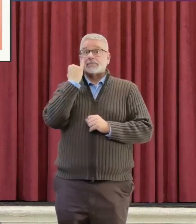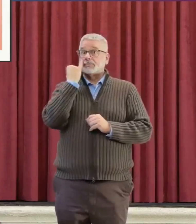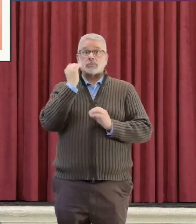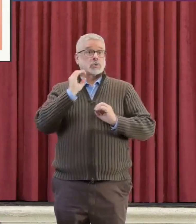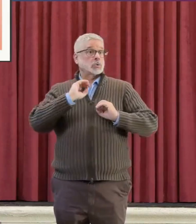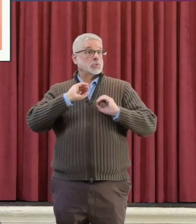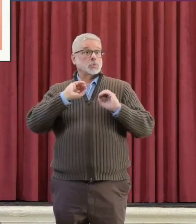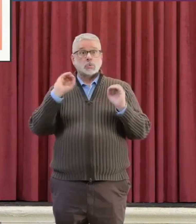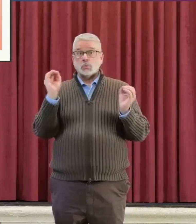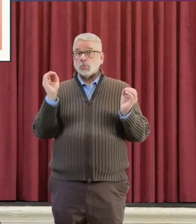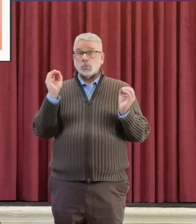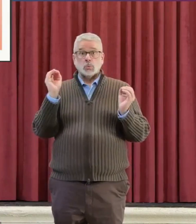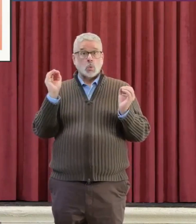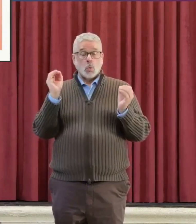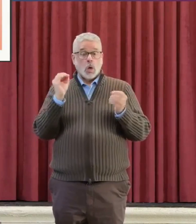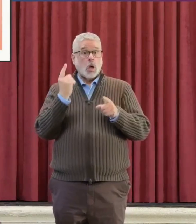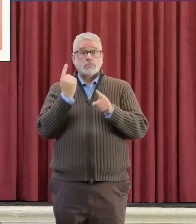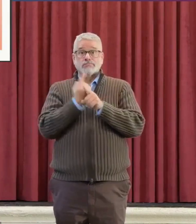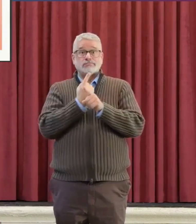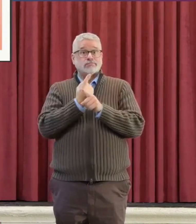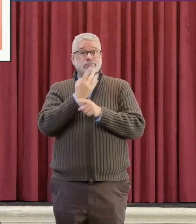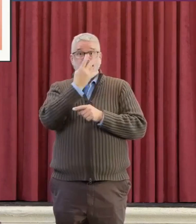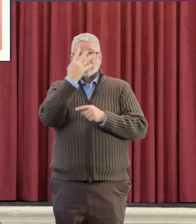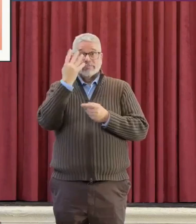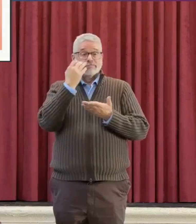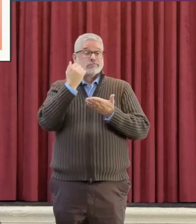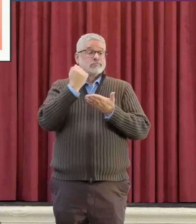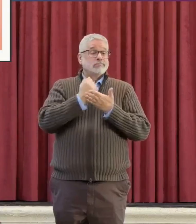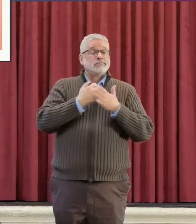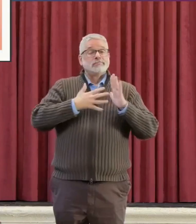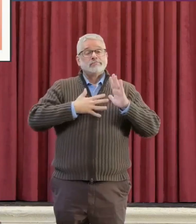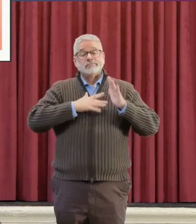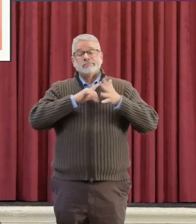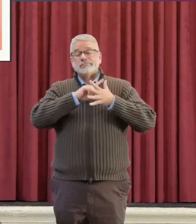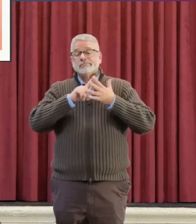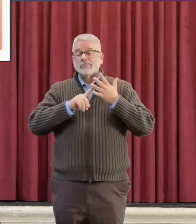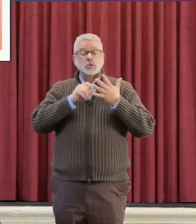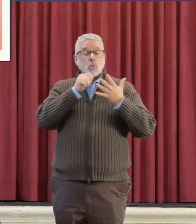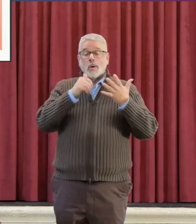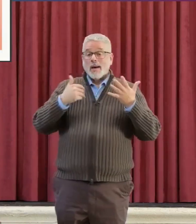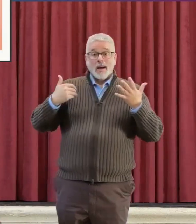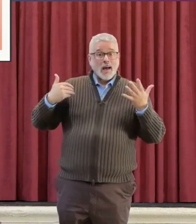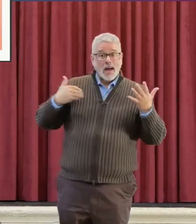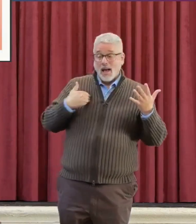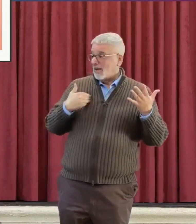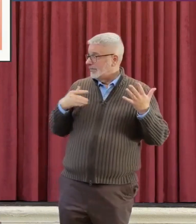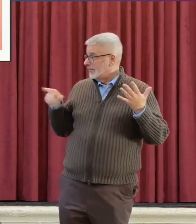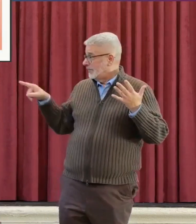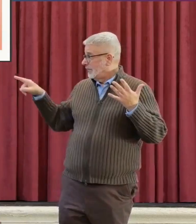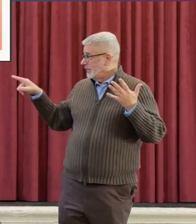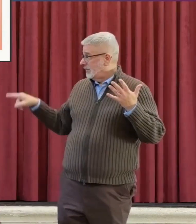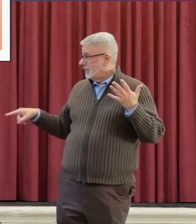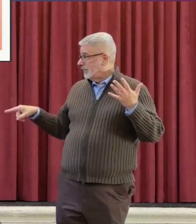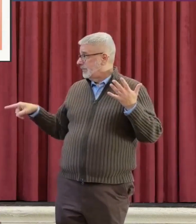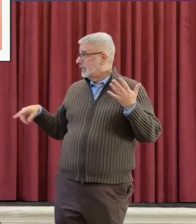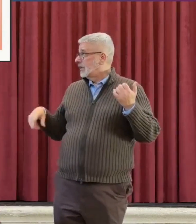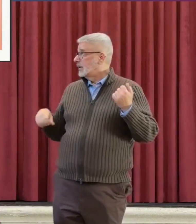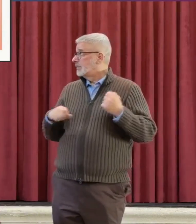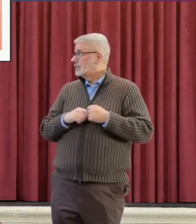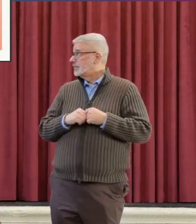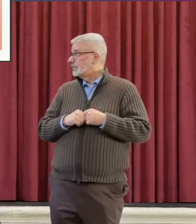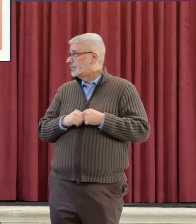have satisfactory immigration status, and these are the satisfactory immigration status examples, if you don't have